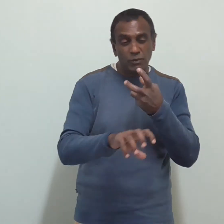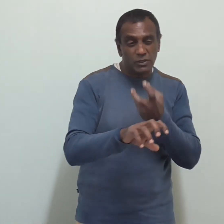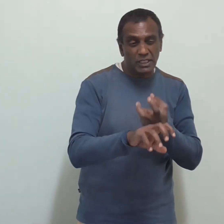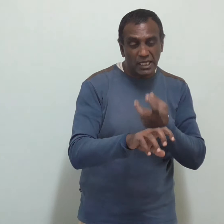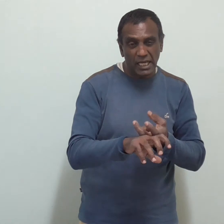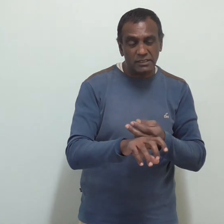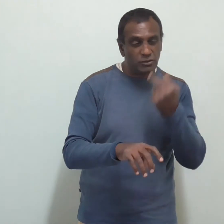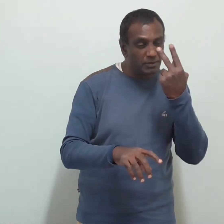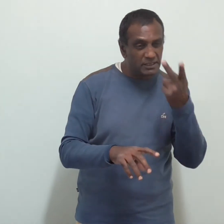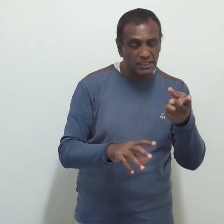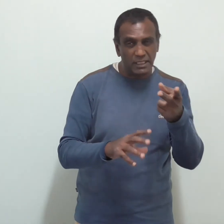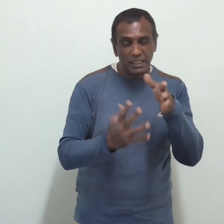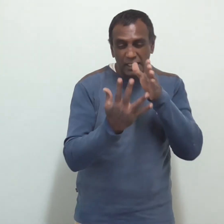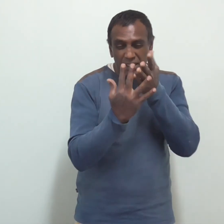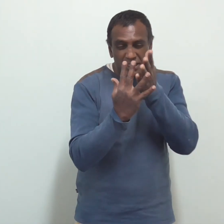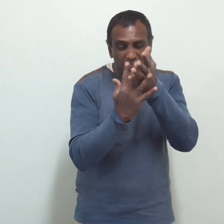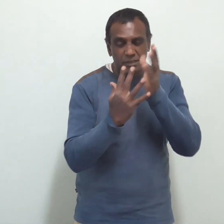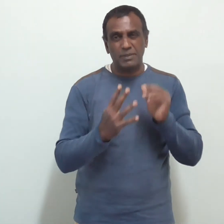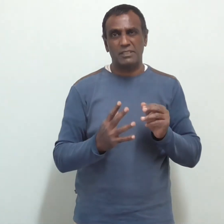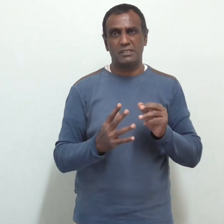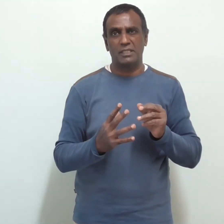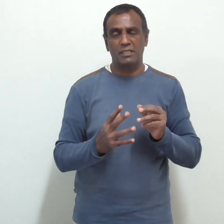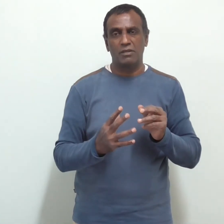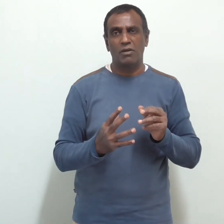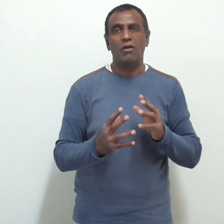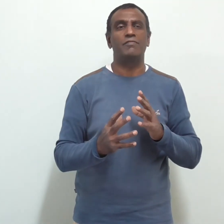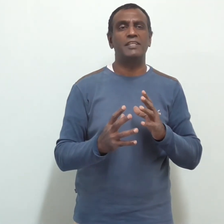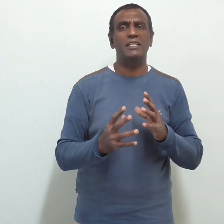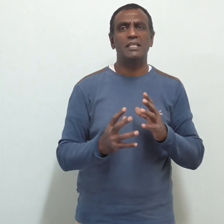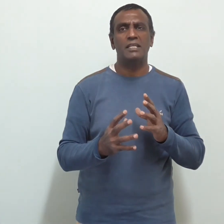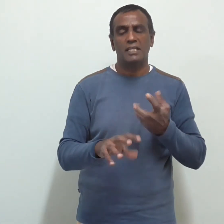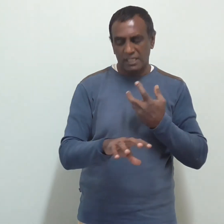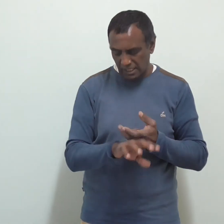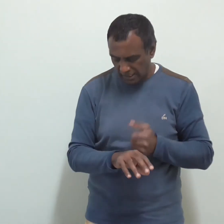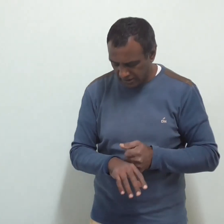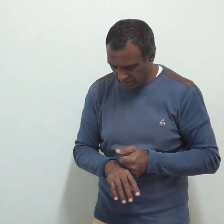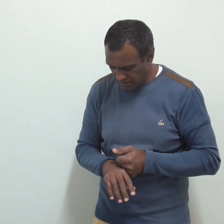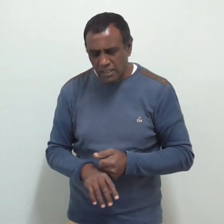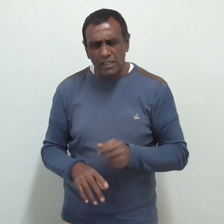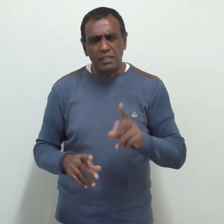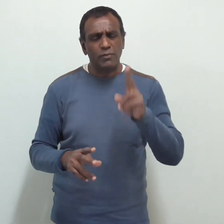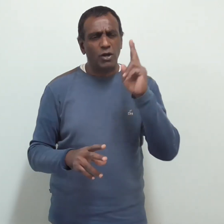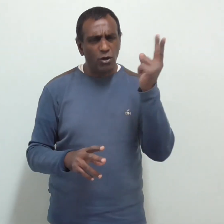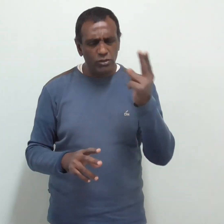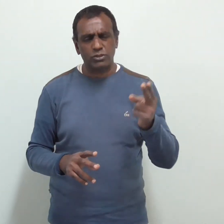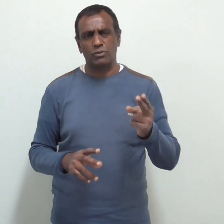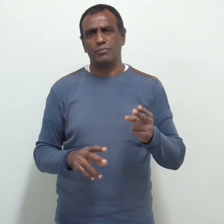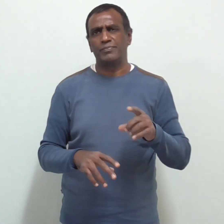were using glass, you must see the transparency of the glass. They were also